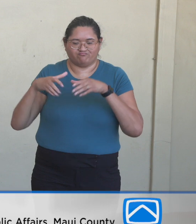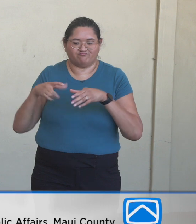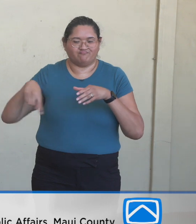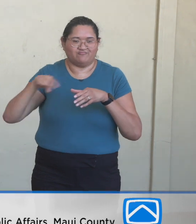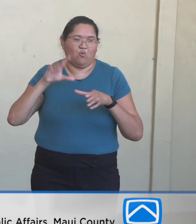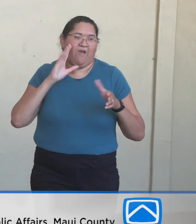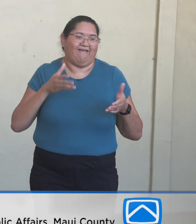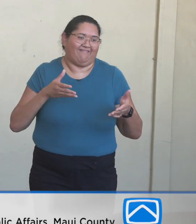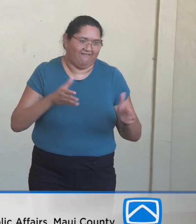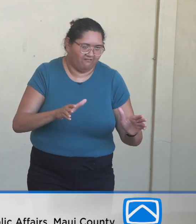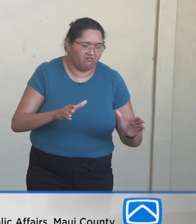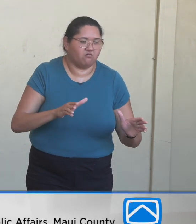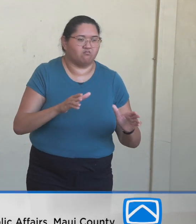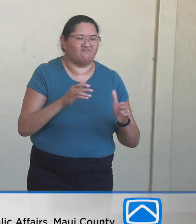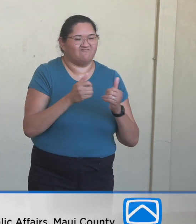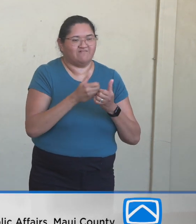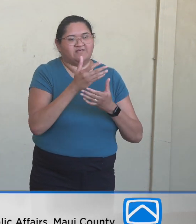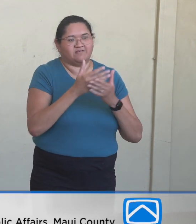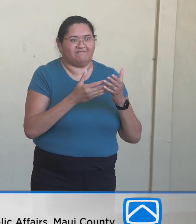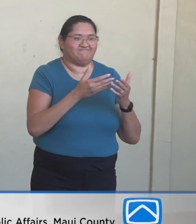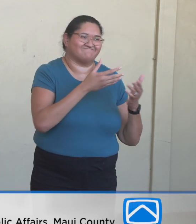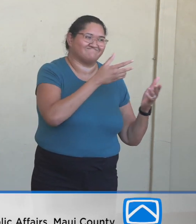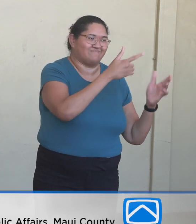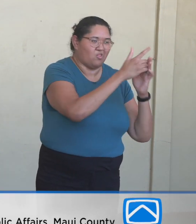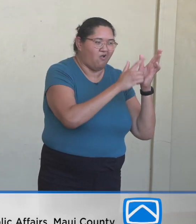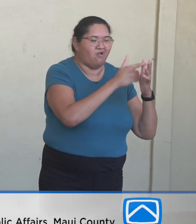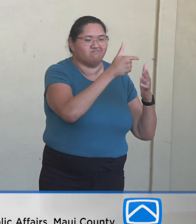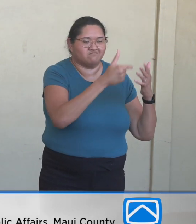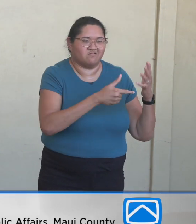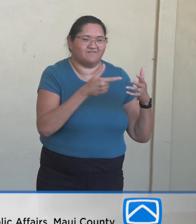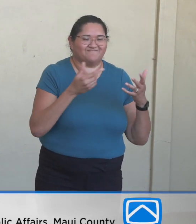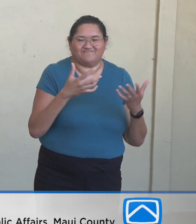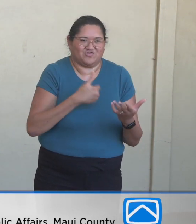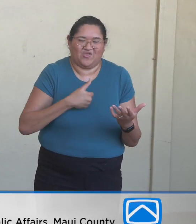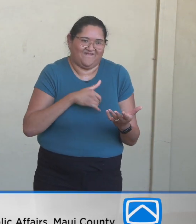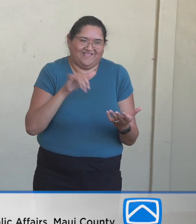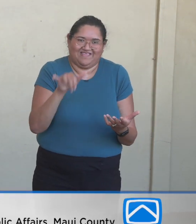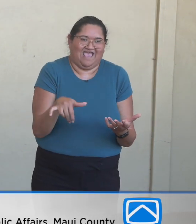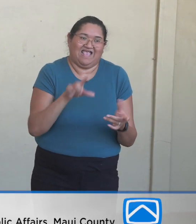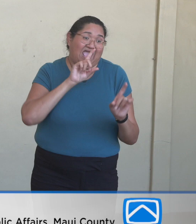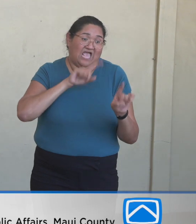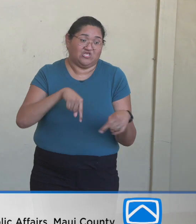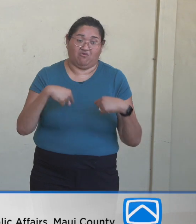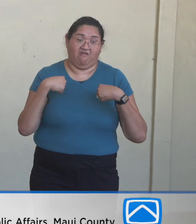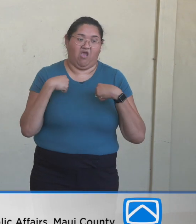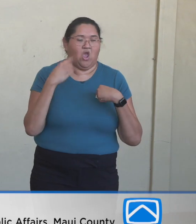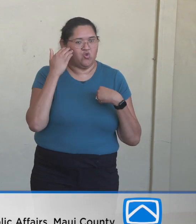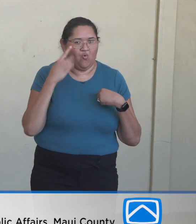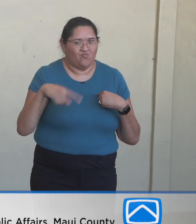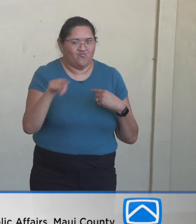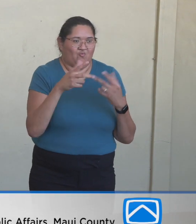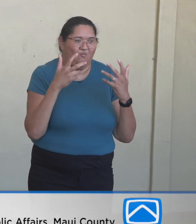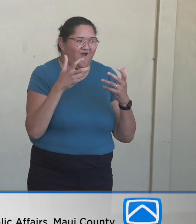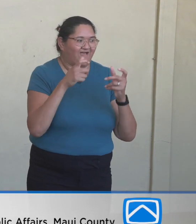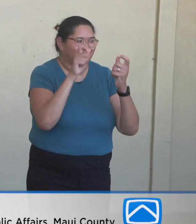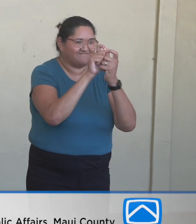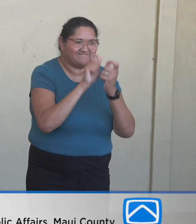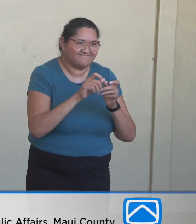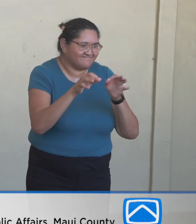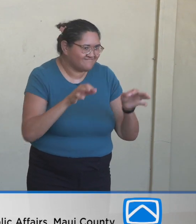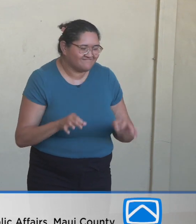will permit with so much litigation going on. I'm sorry, that's the answer. I know you all want the